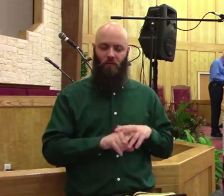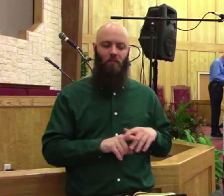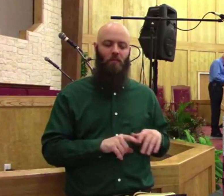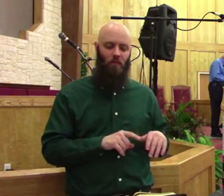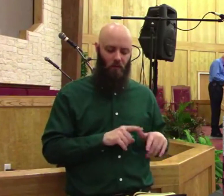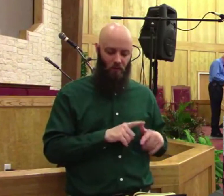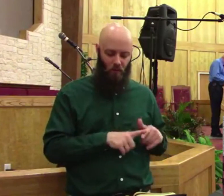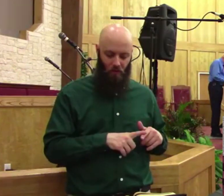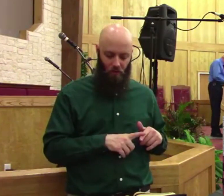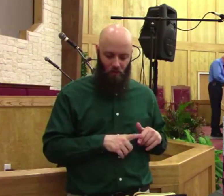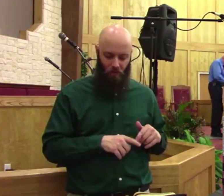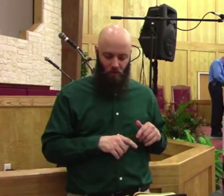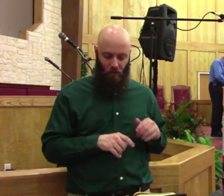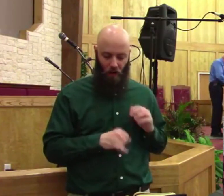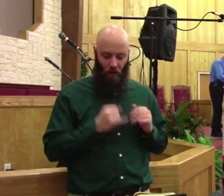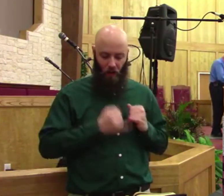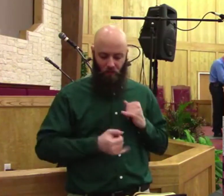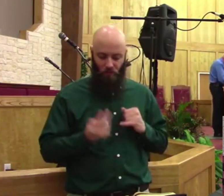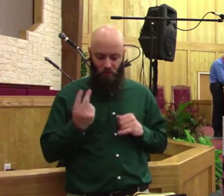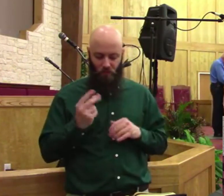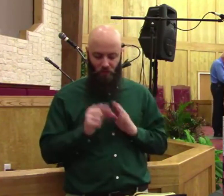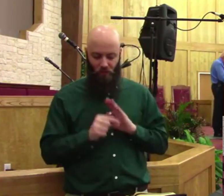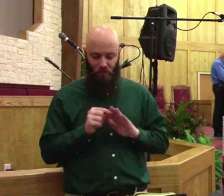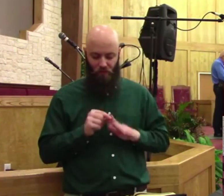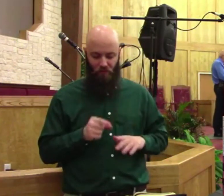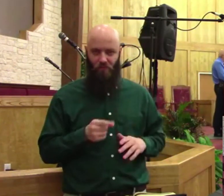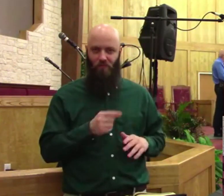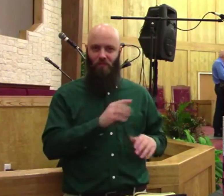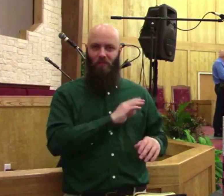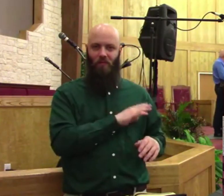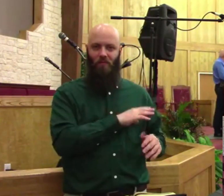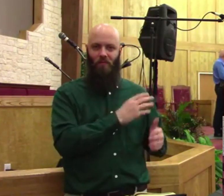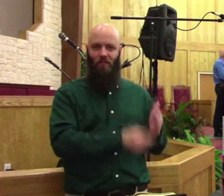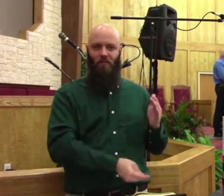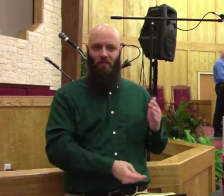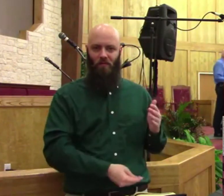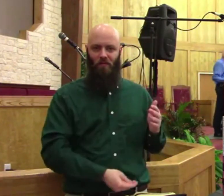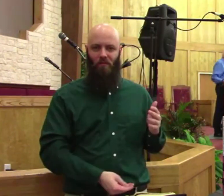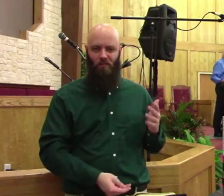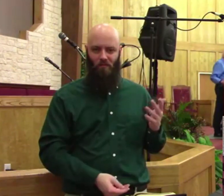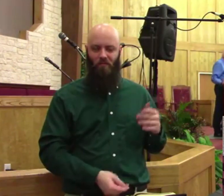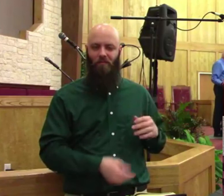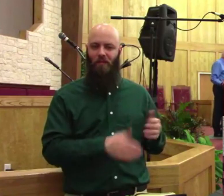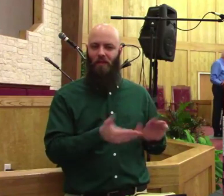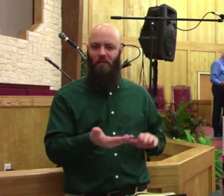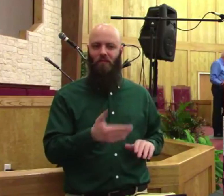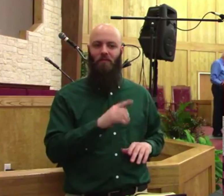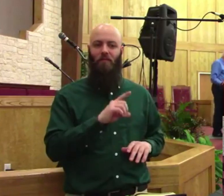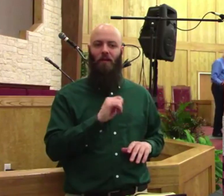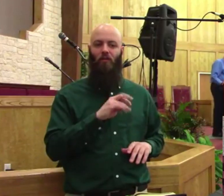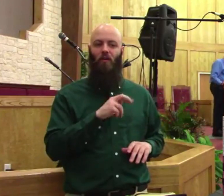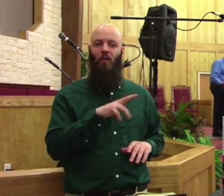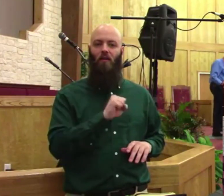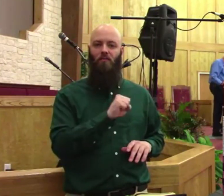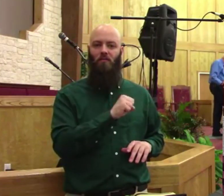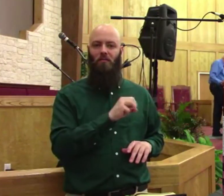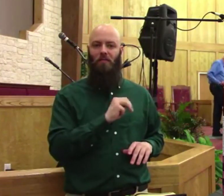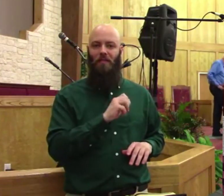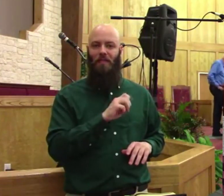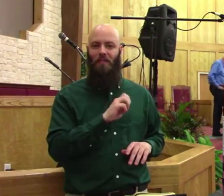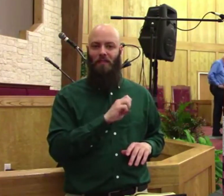two verses, all of a sudden he's gone. He's dead. Darius the Mede, a new kingdom